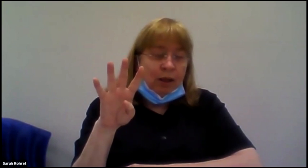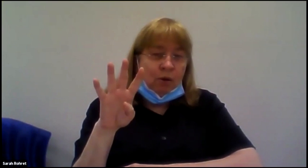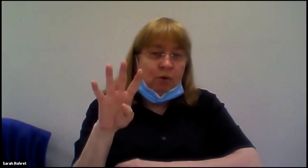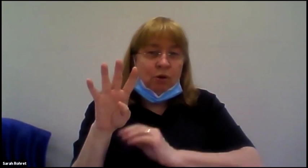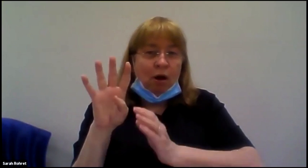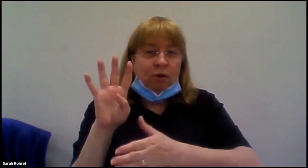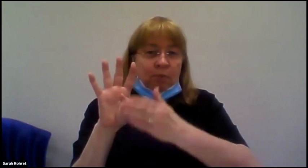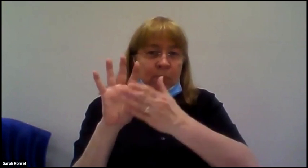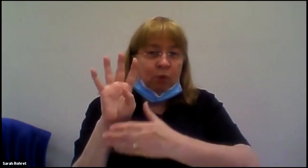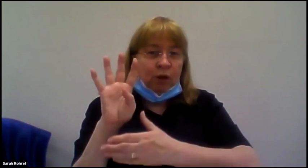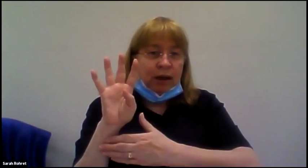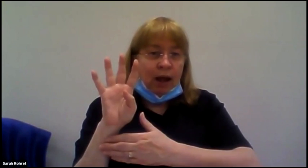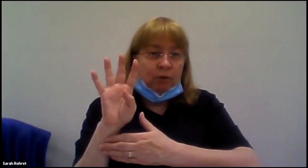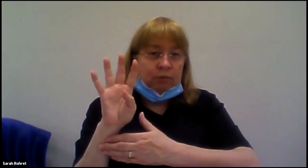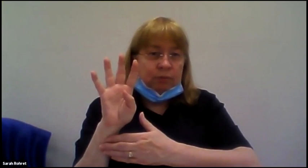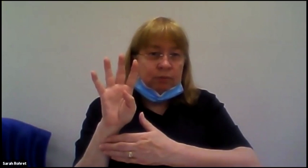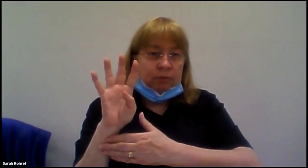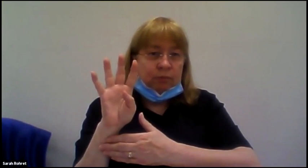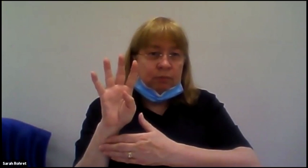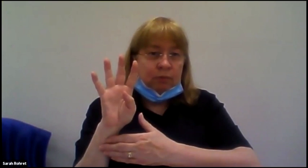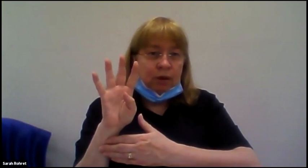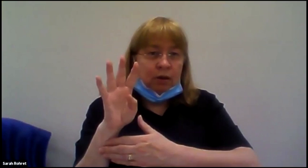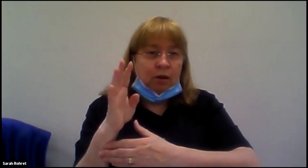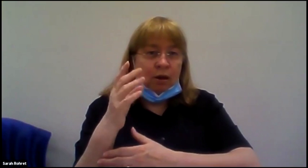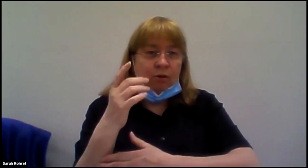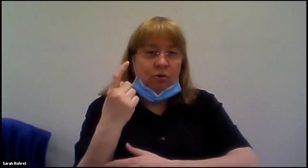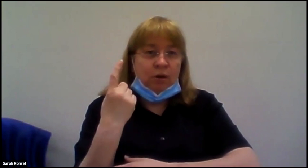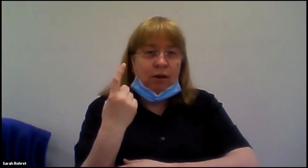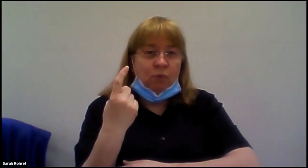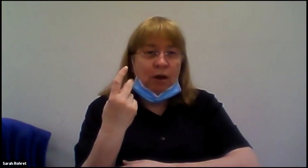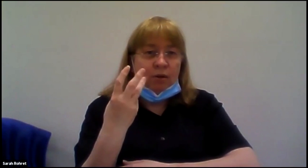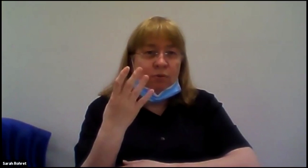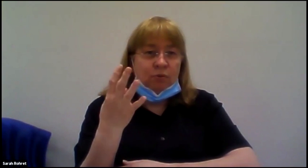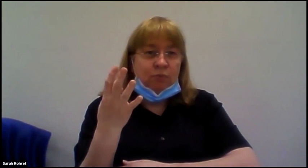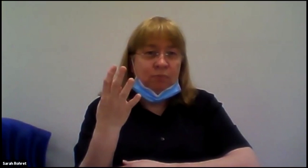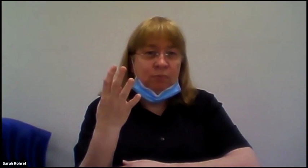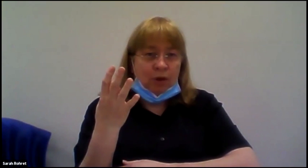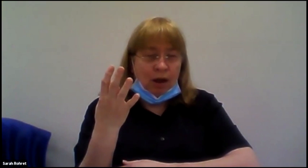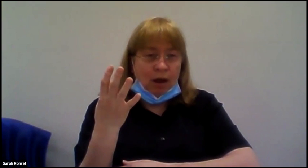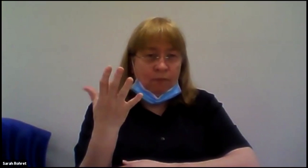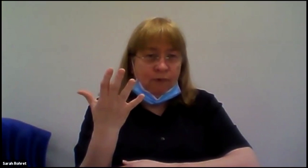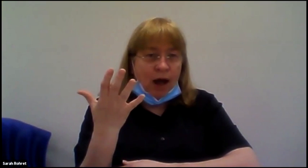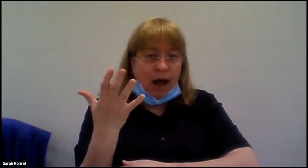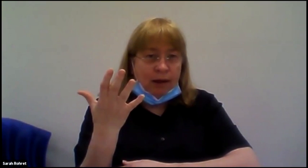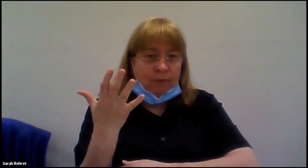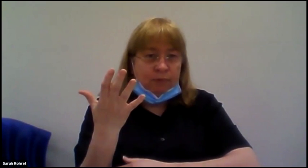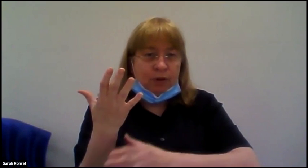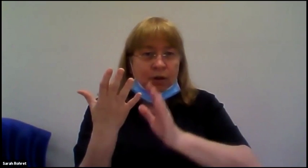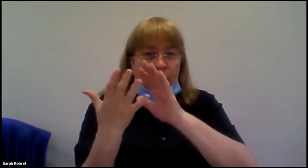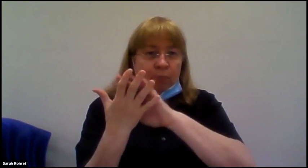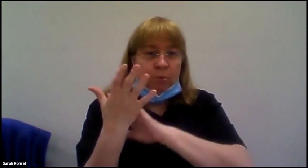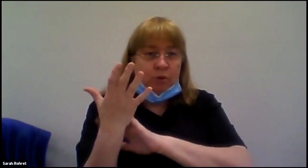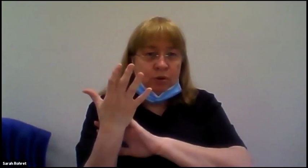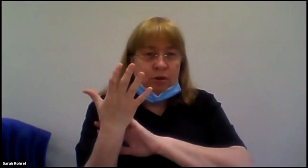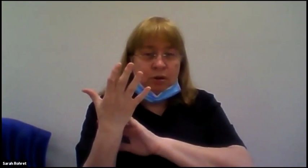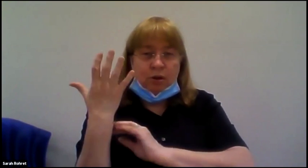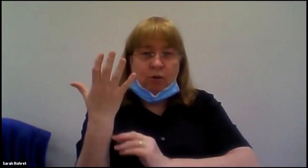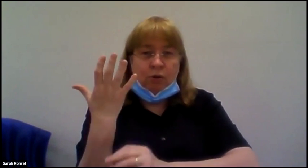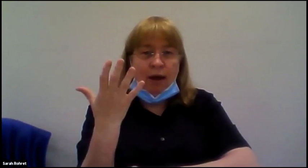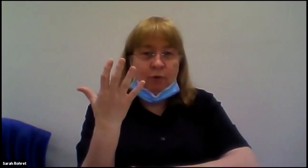Those are all going to be pointed out. Because usually the 1 through 5 will push, you have your